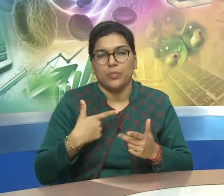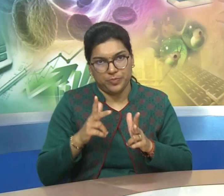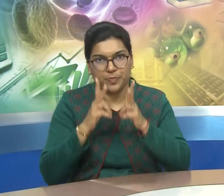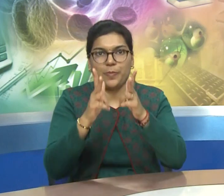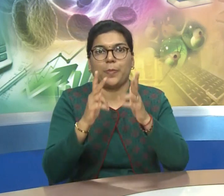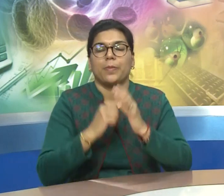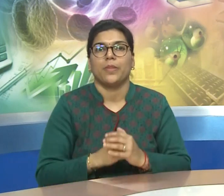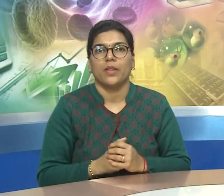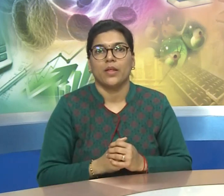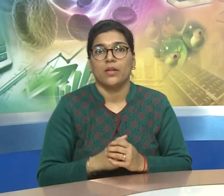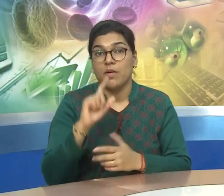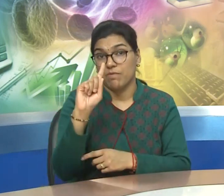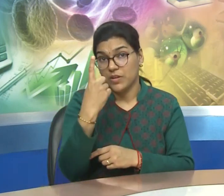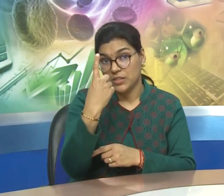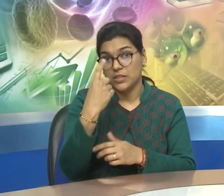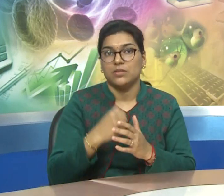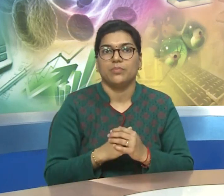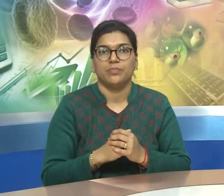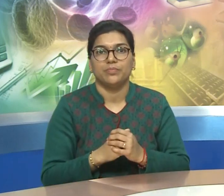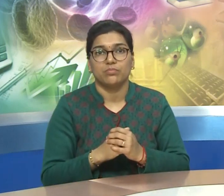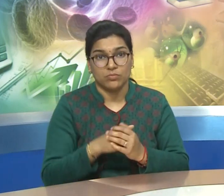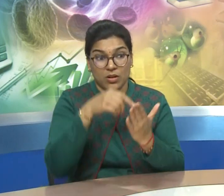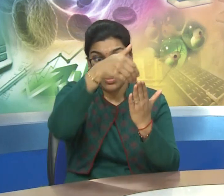Let us understand the uses of library cataloging.